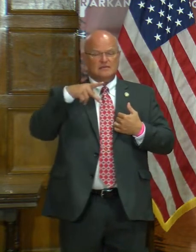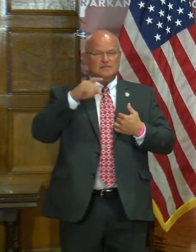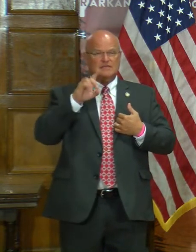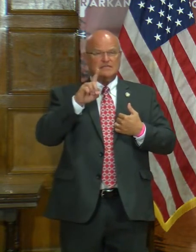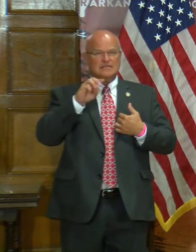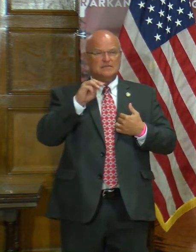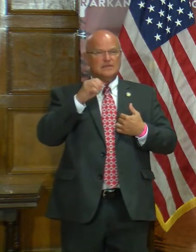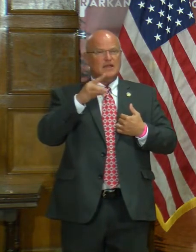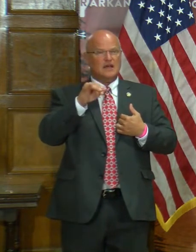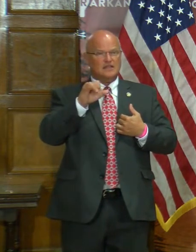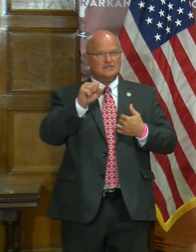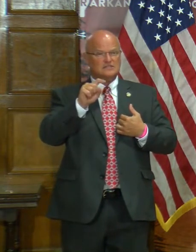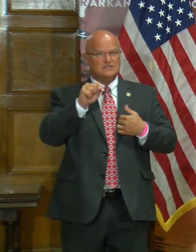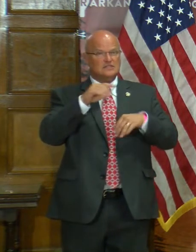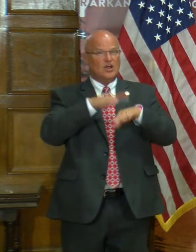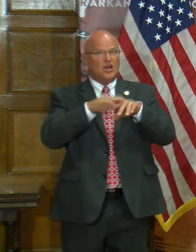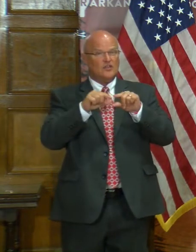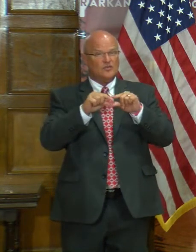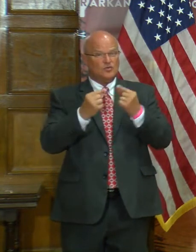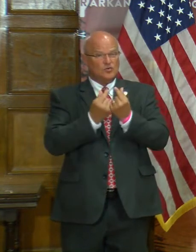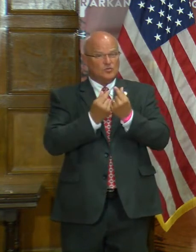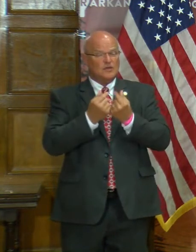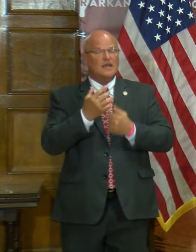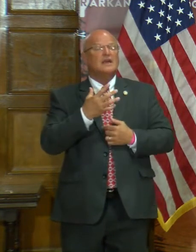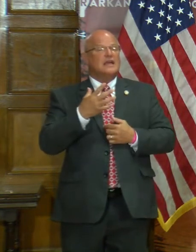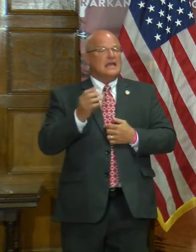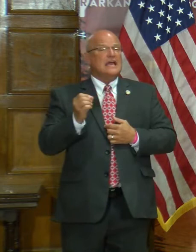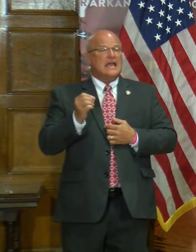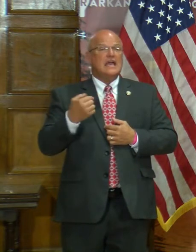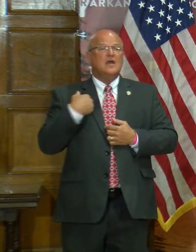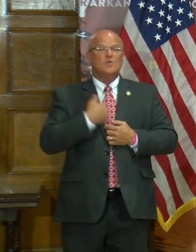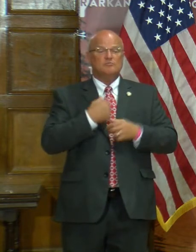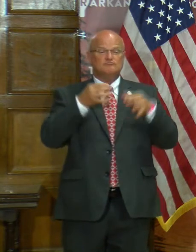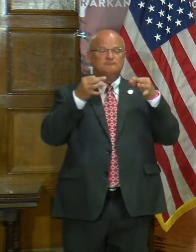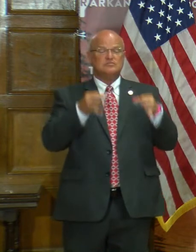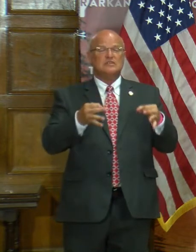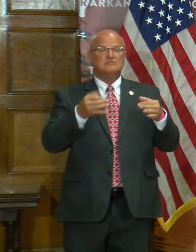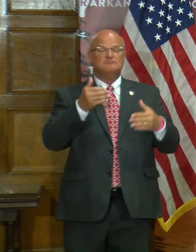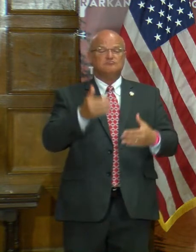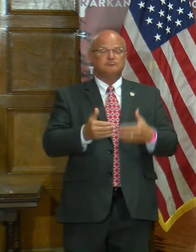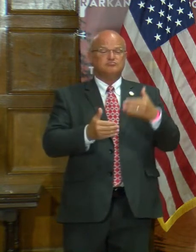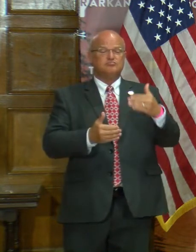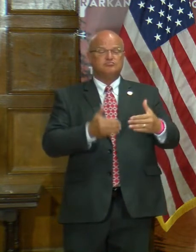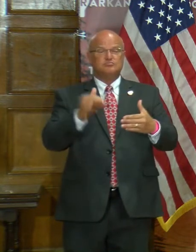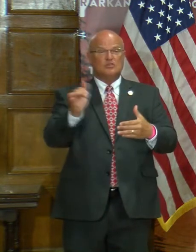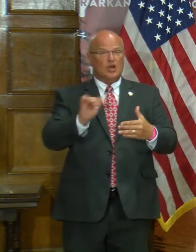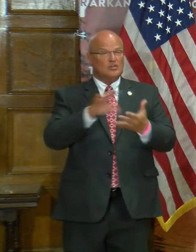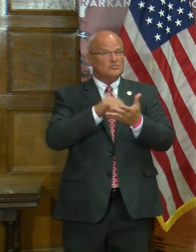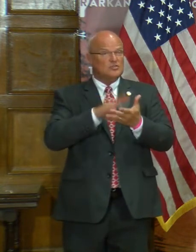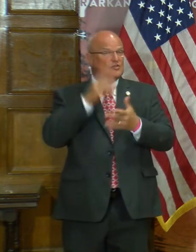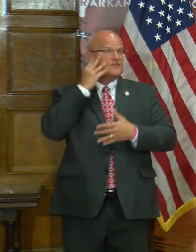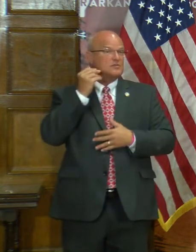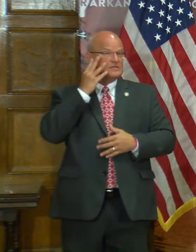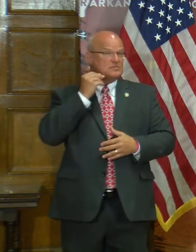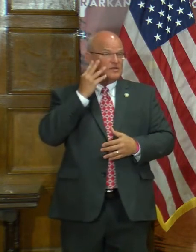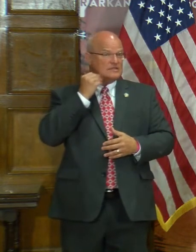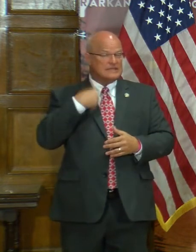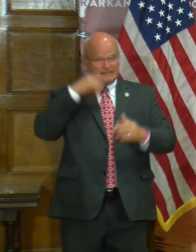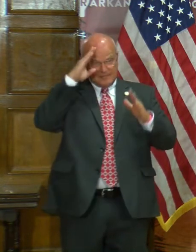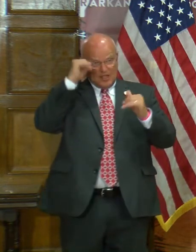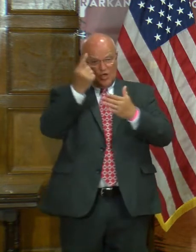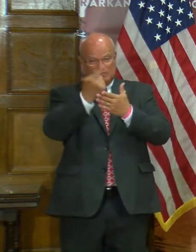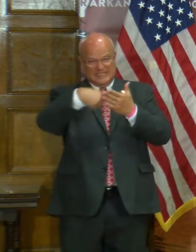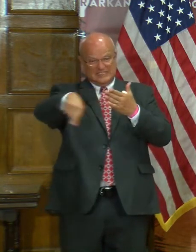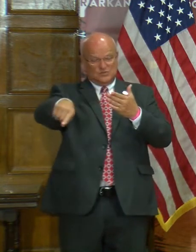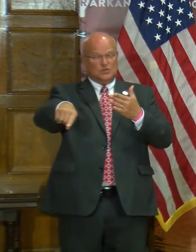epidemiologist on the advisory group, and we will make decisions as we go on. We're also going to learn from experience. I hope that